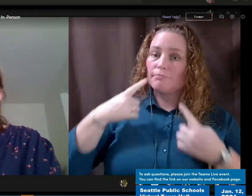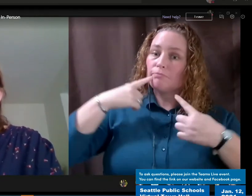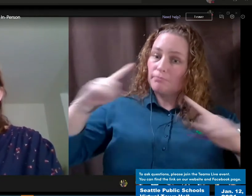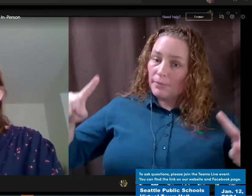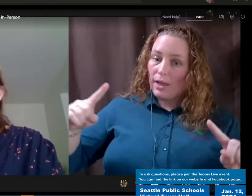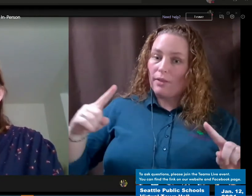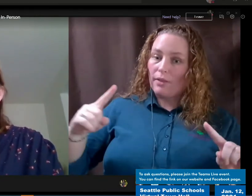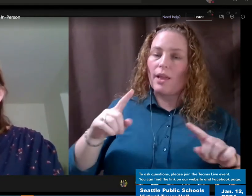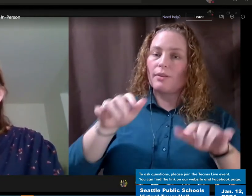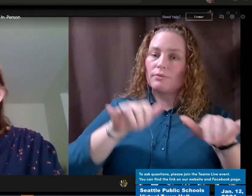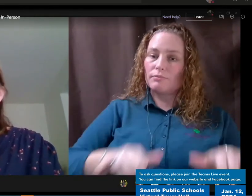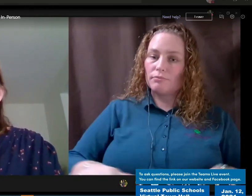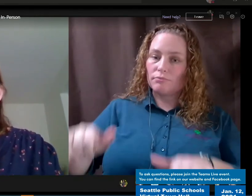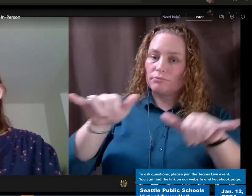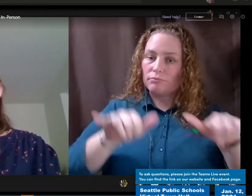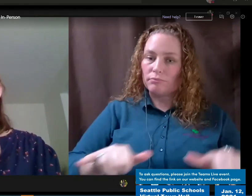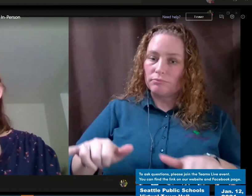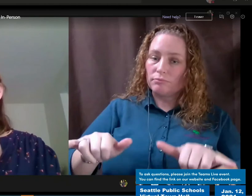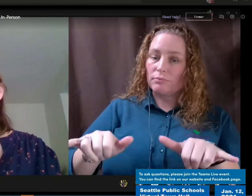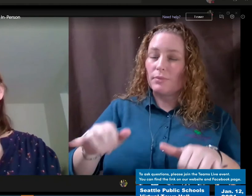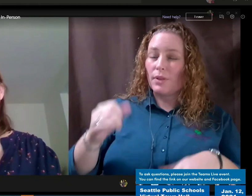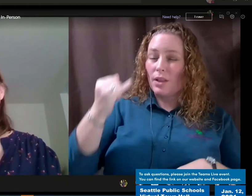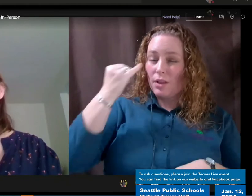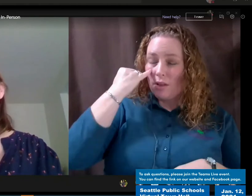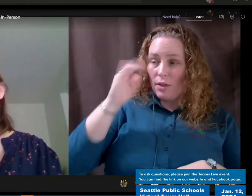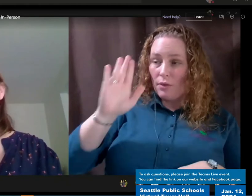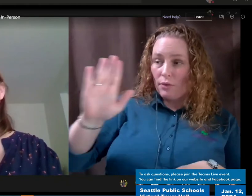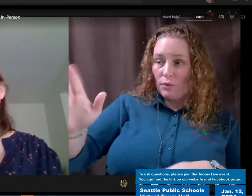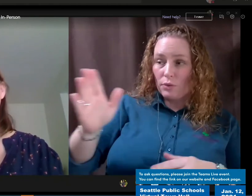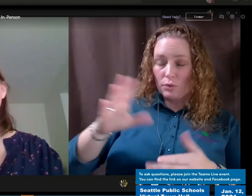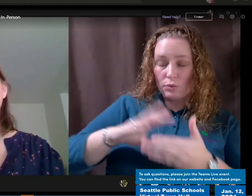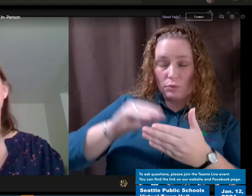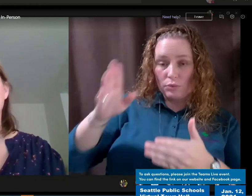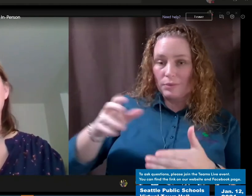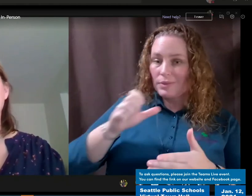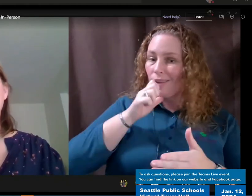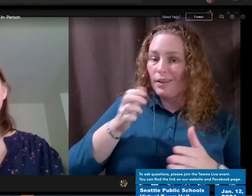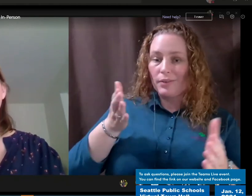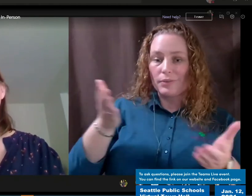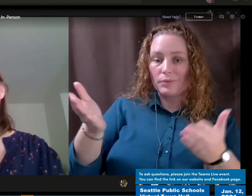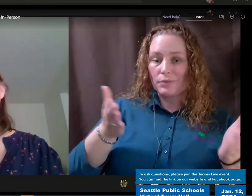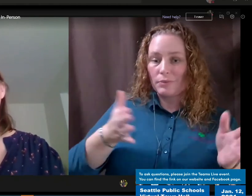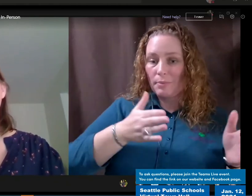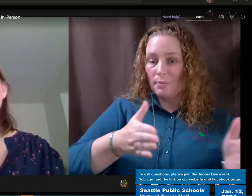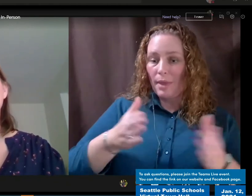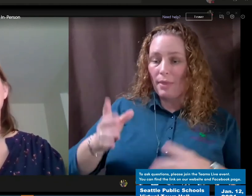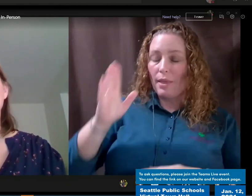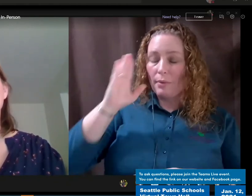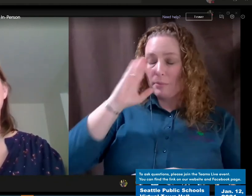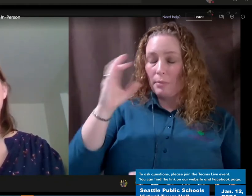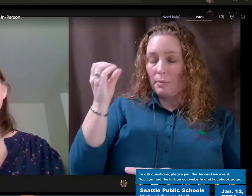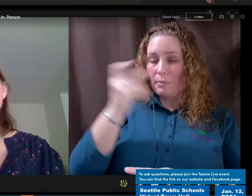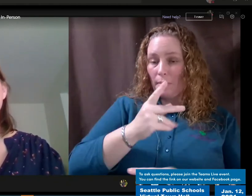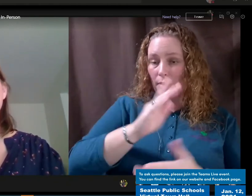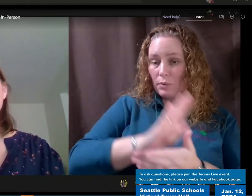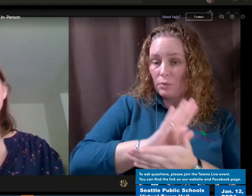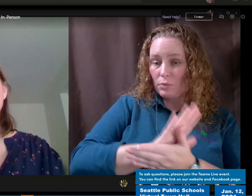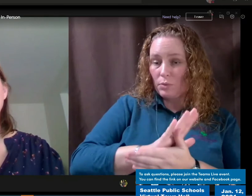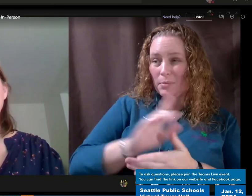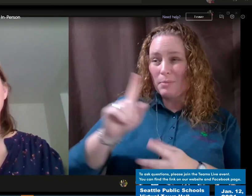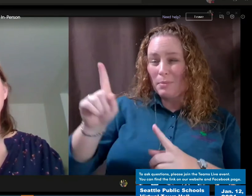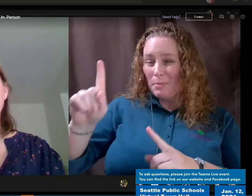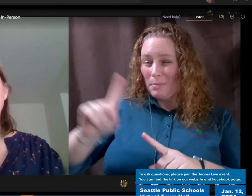your student is not served in one of the service pathways that is designated to return, and you believe that your student requires